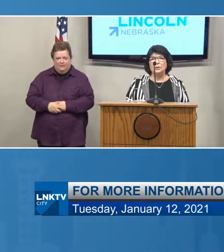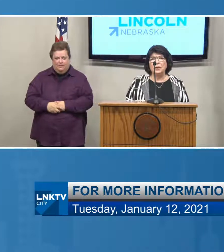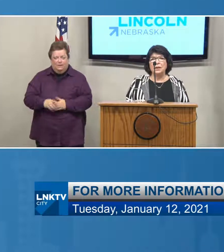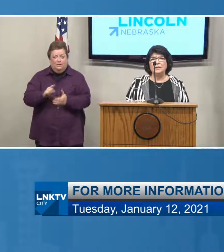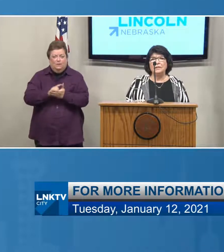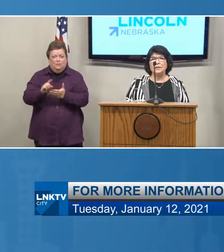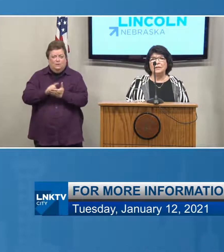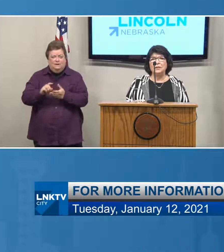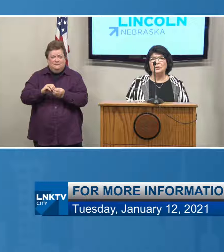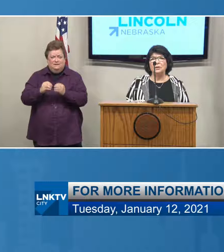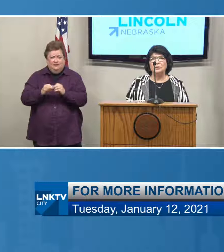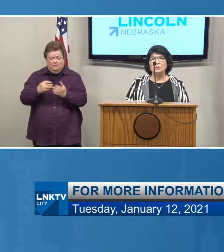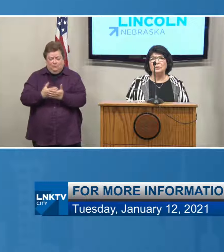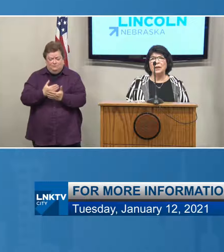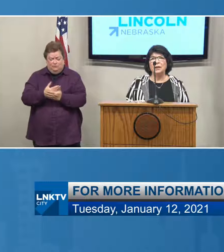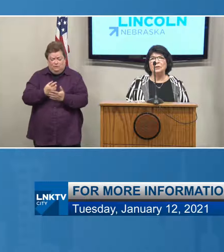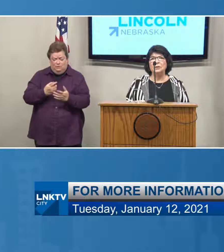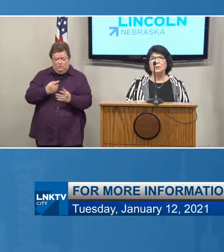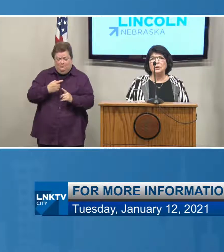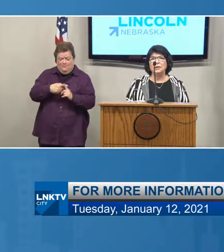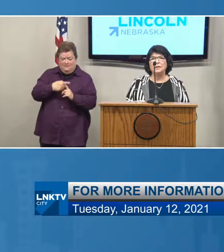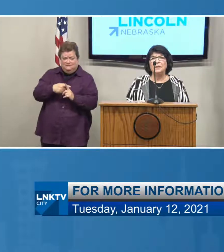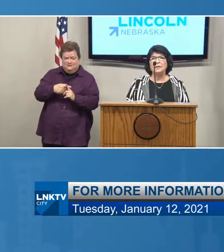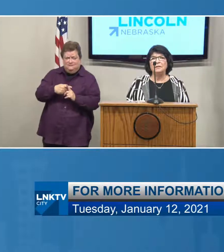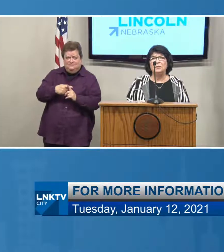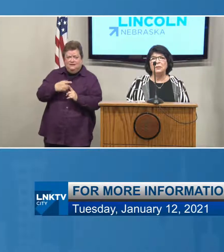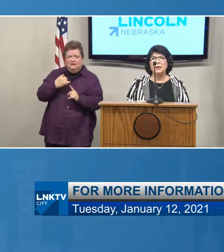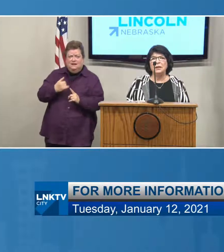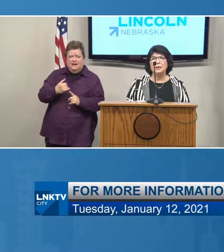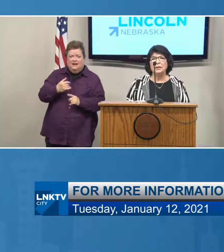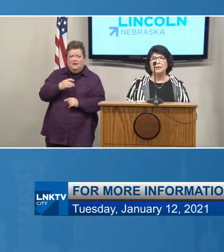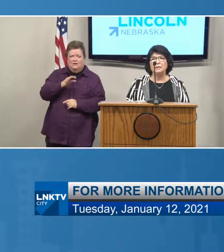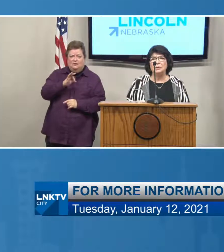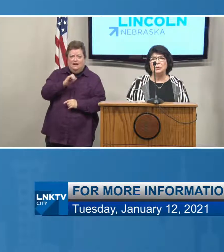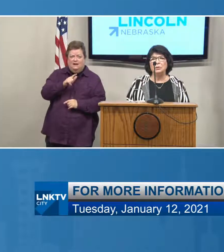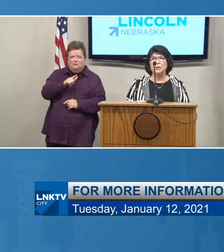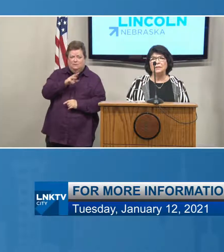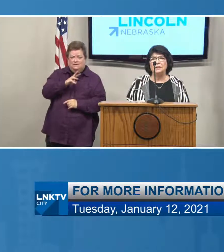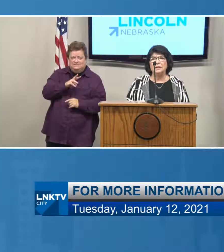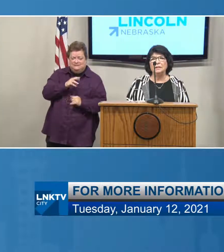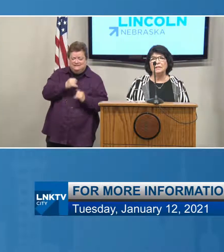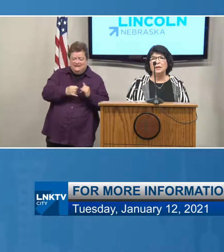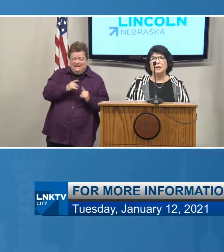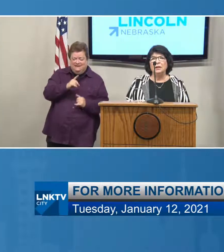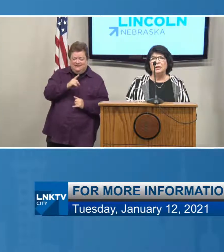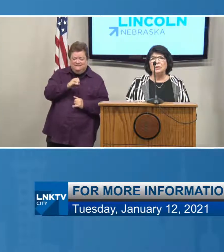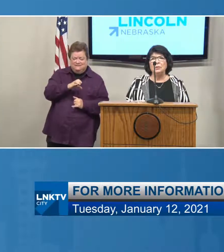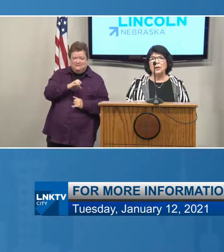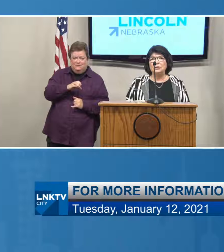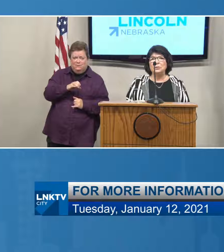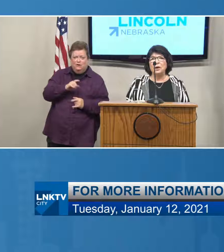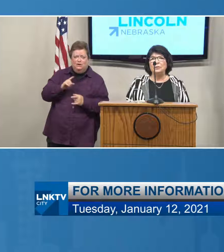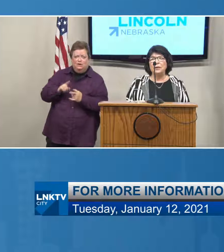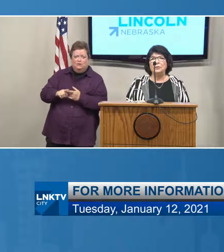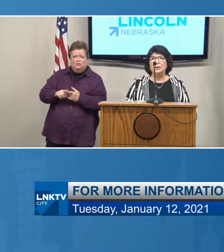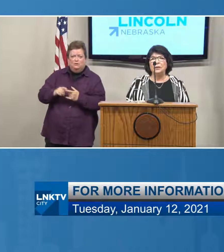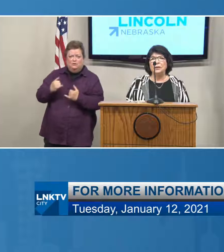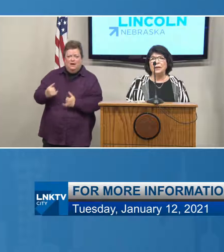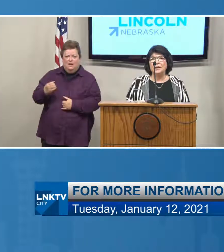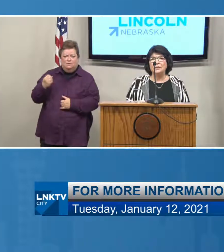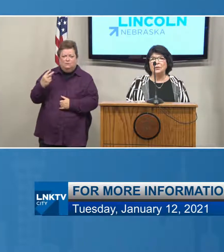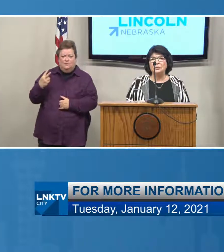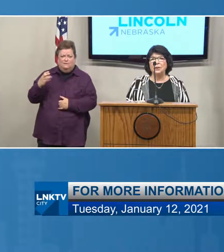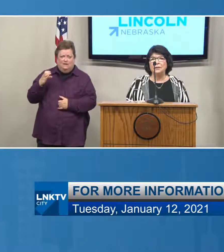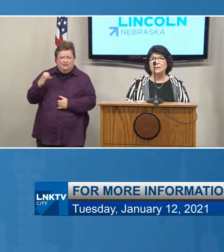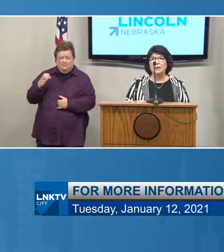number of new cases has increased from 926 the week ending December 26th to about 1,200